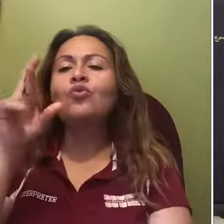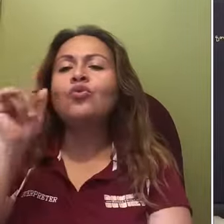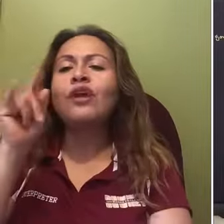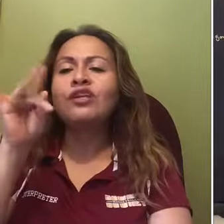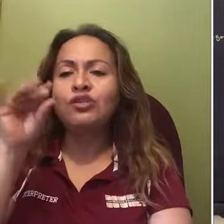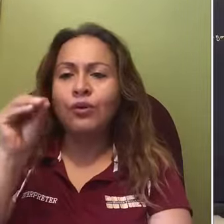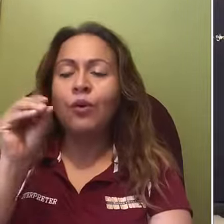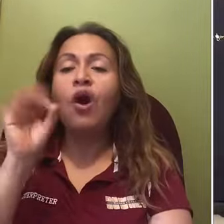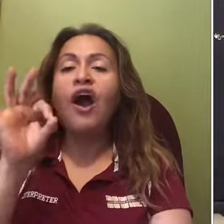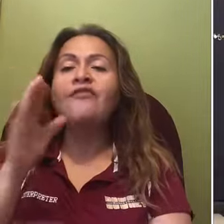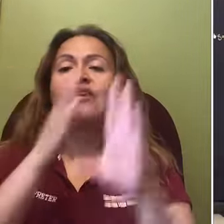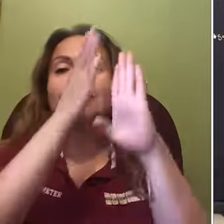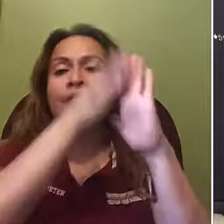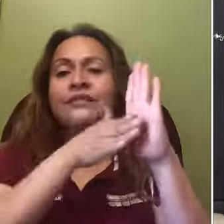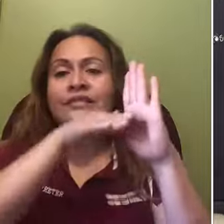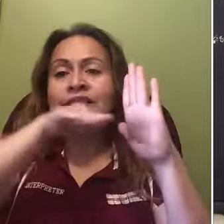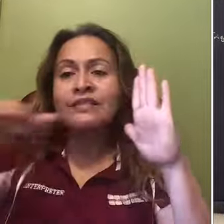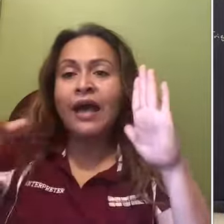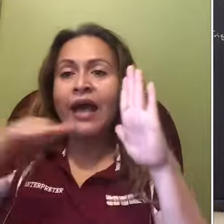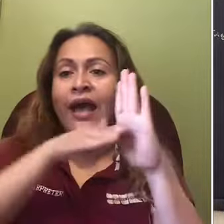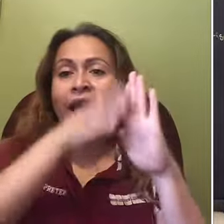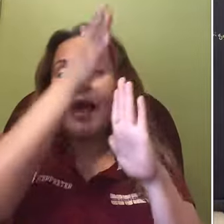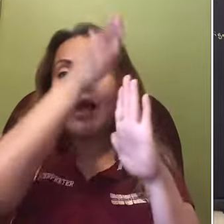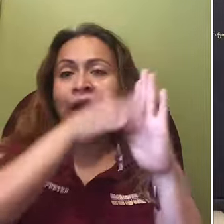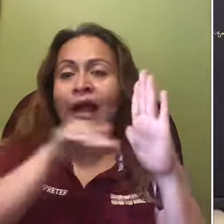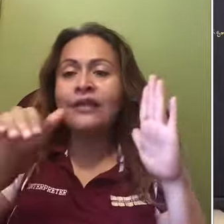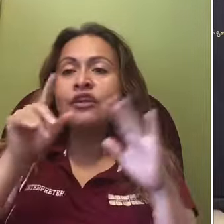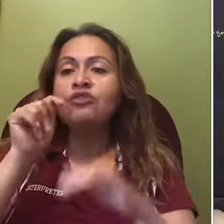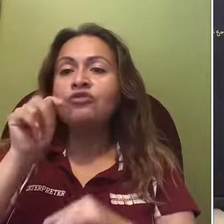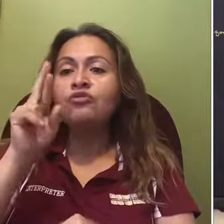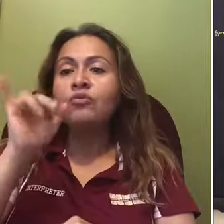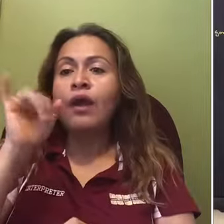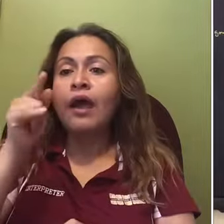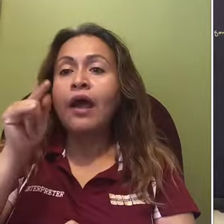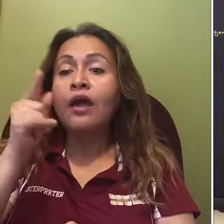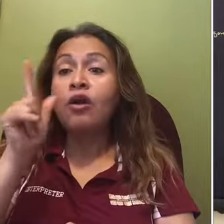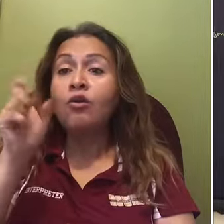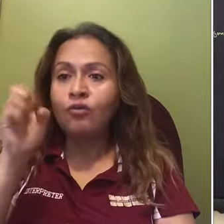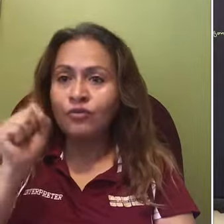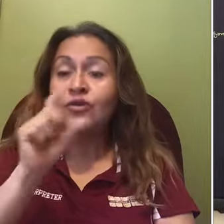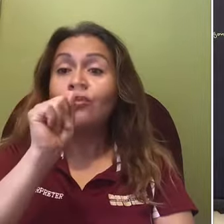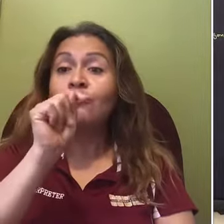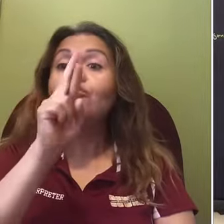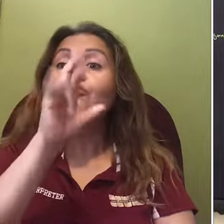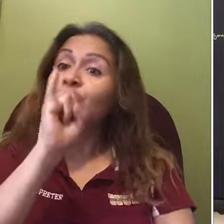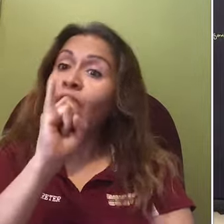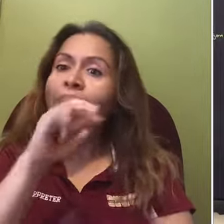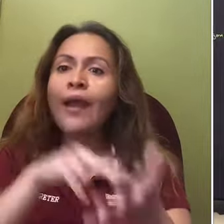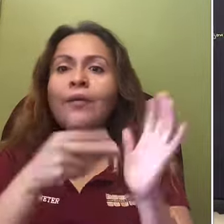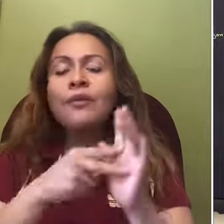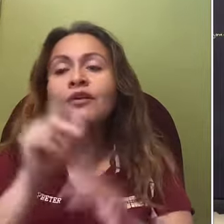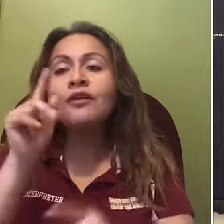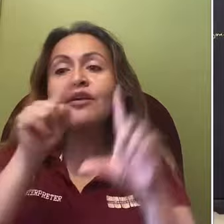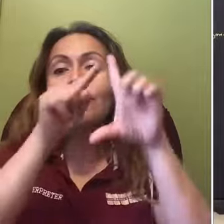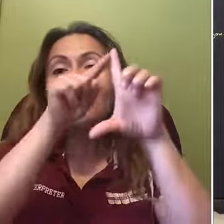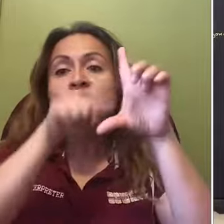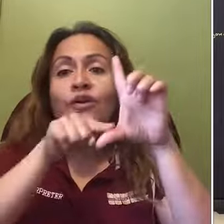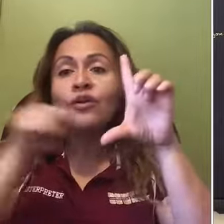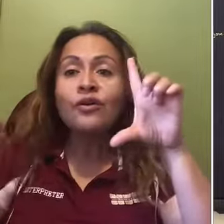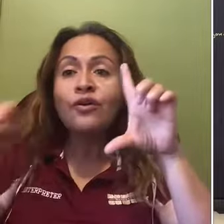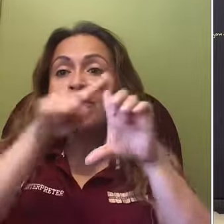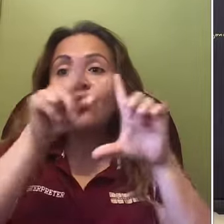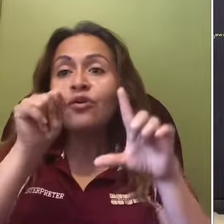of triangles. The trig part of trigonometry literally means triangle, and the metry part literally means